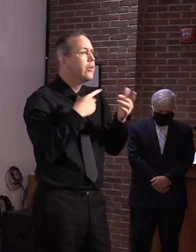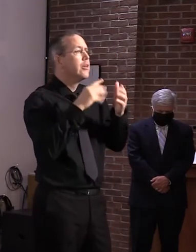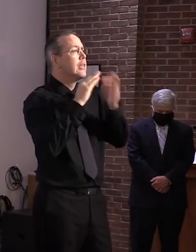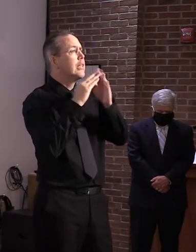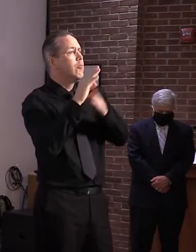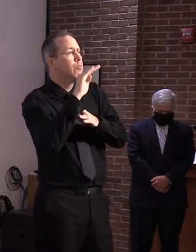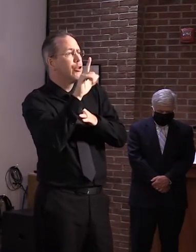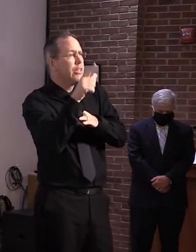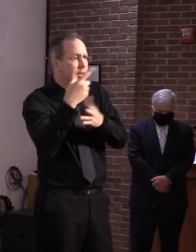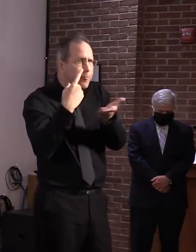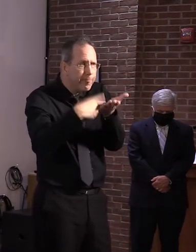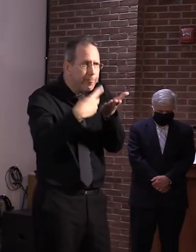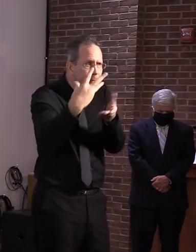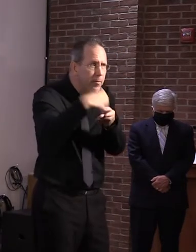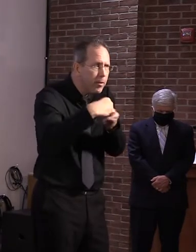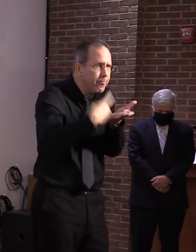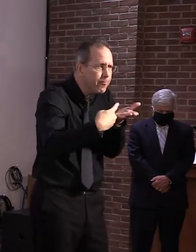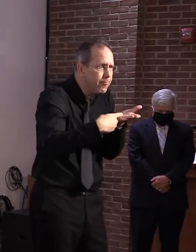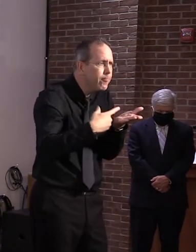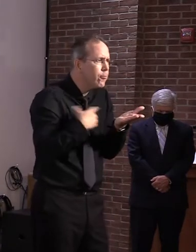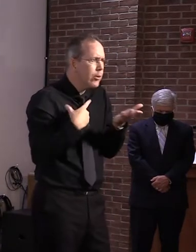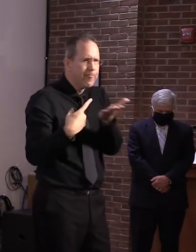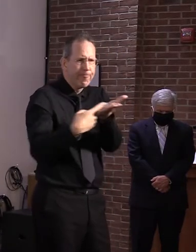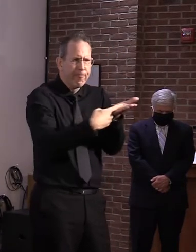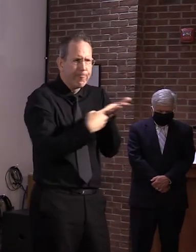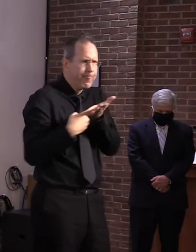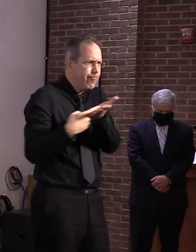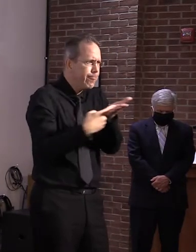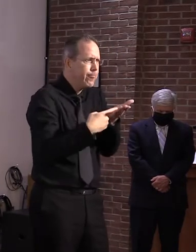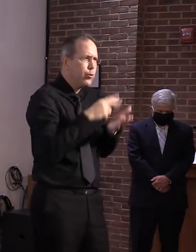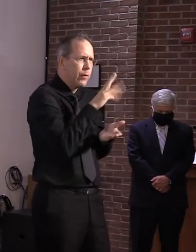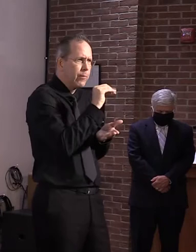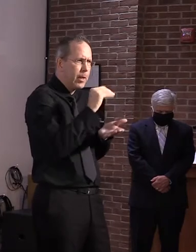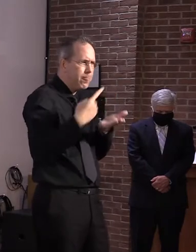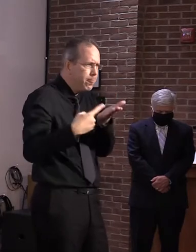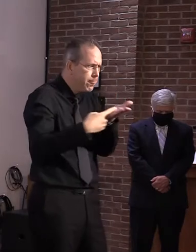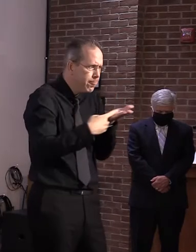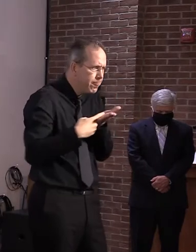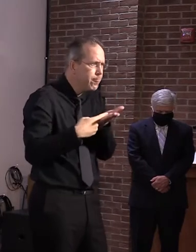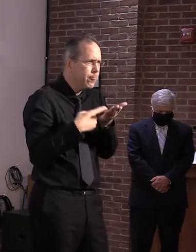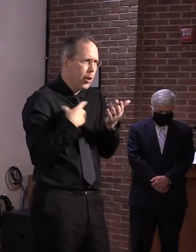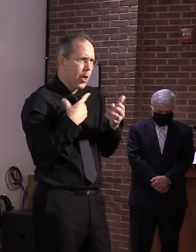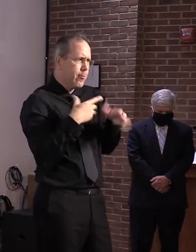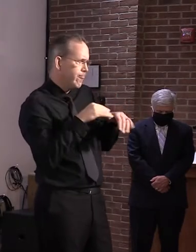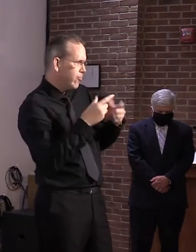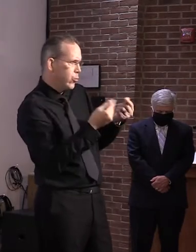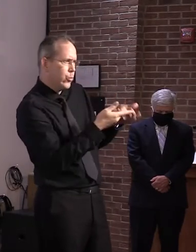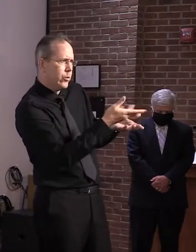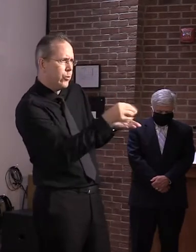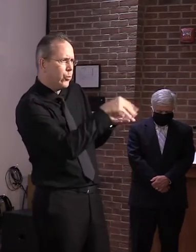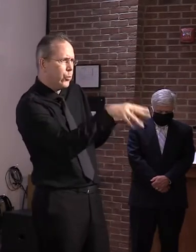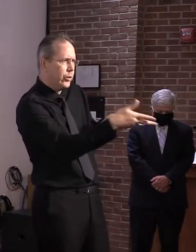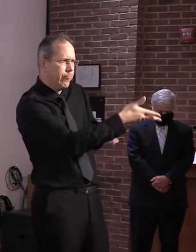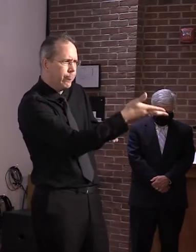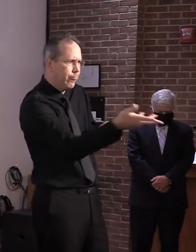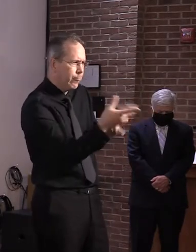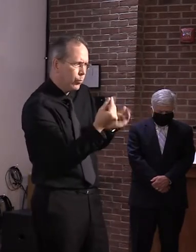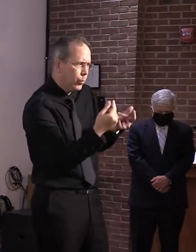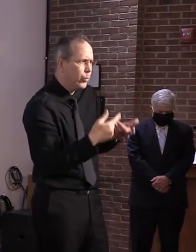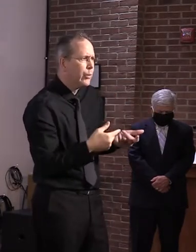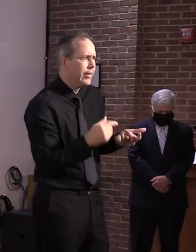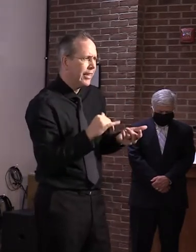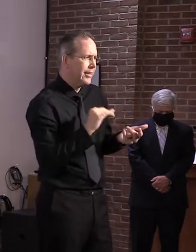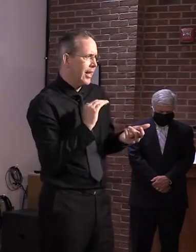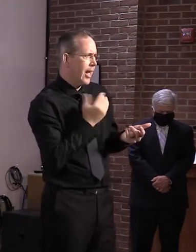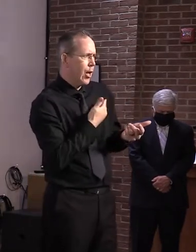in glove with the governor's office, with the city, and so we are, that's how our promise was developed. And we've